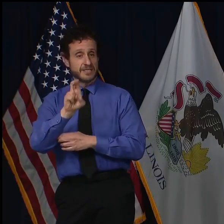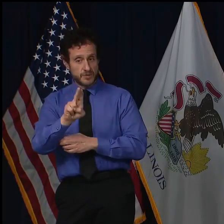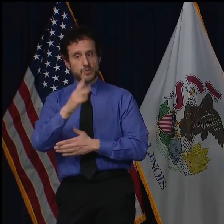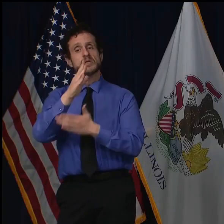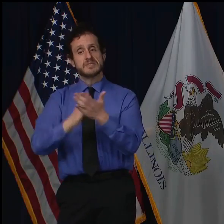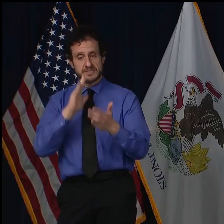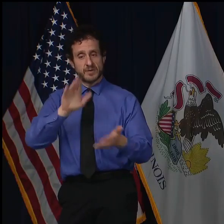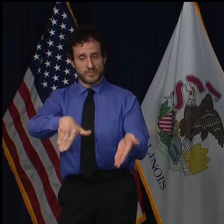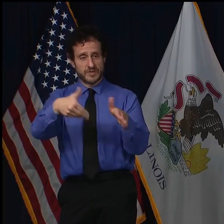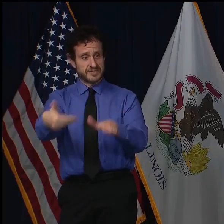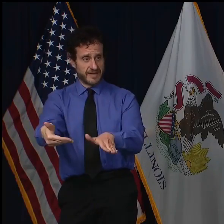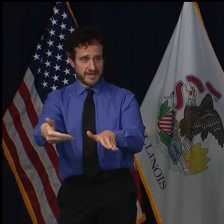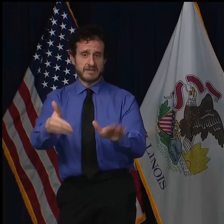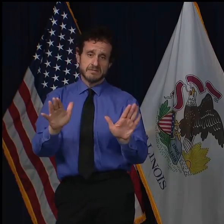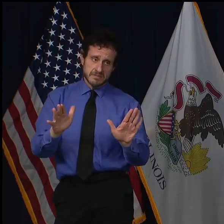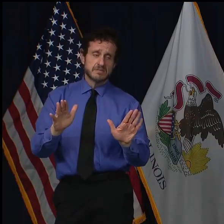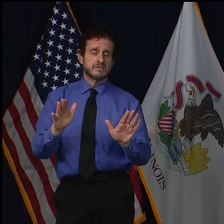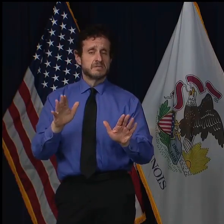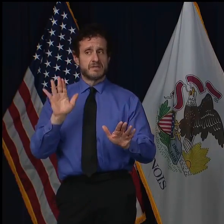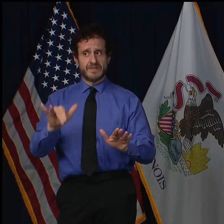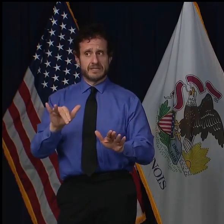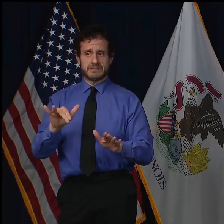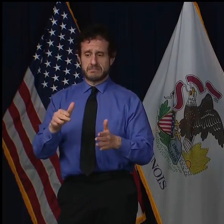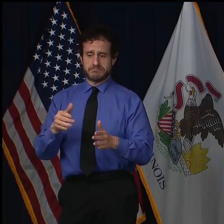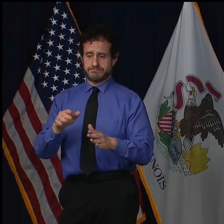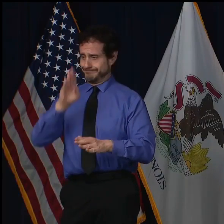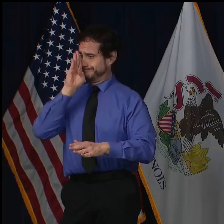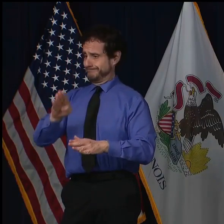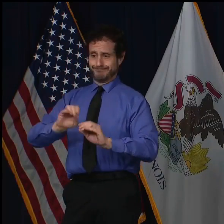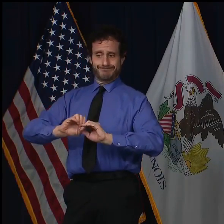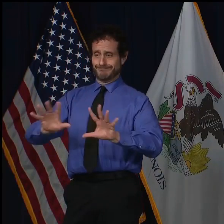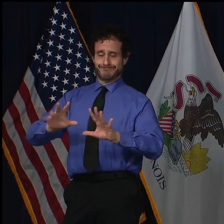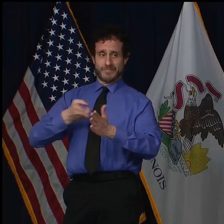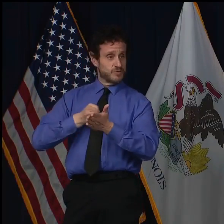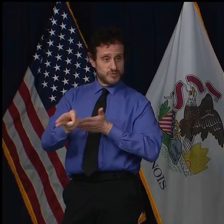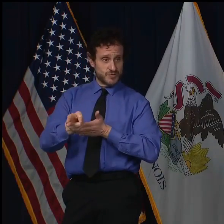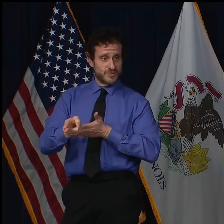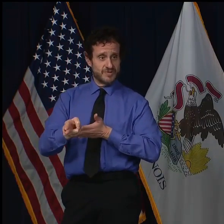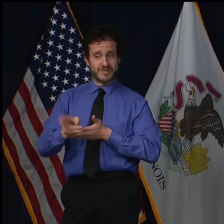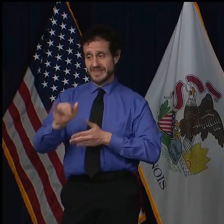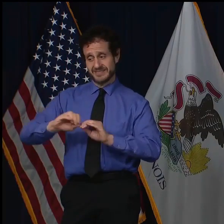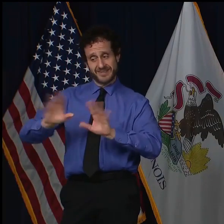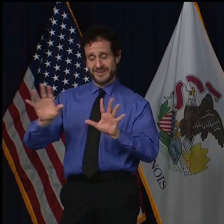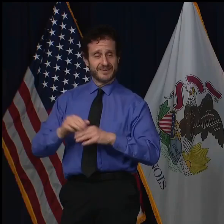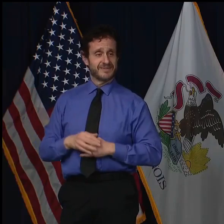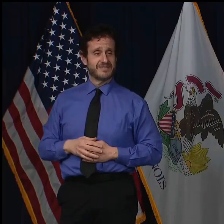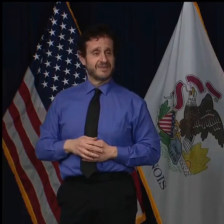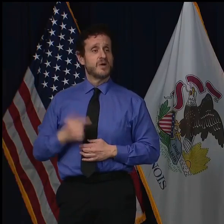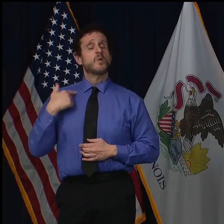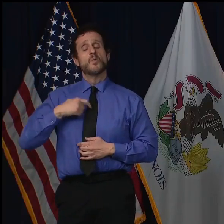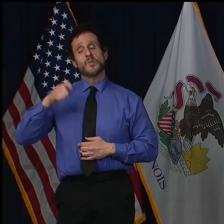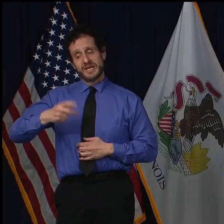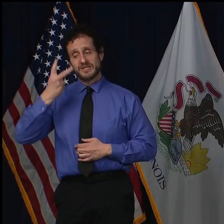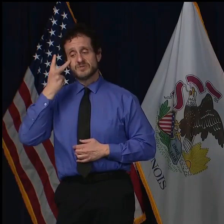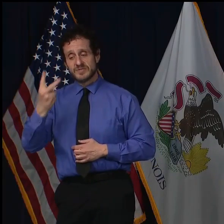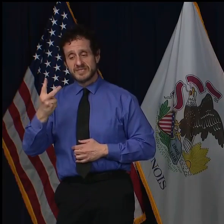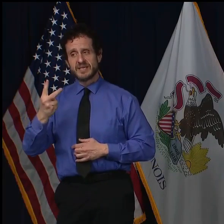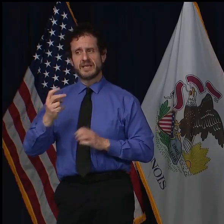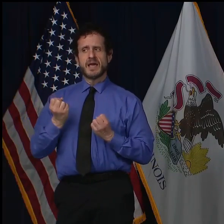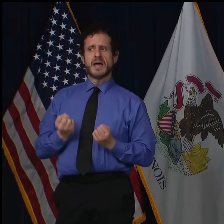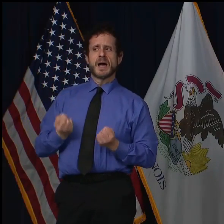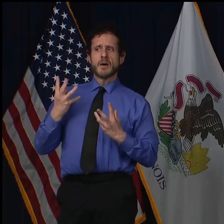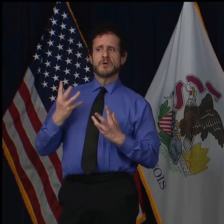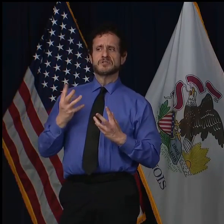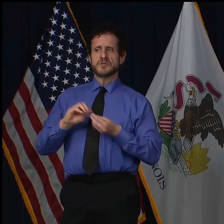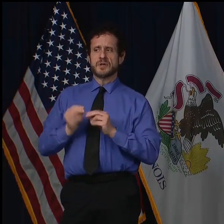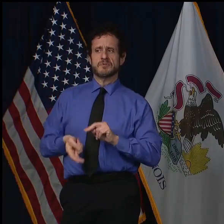die. So that's pretty basic, and that's pretty clear. So we now need to see how much